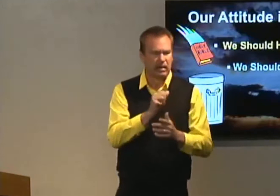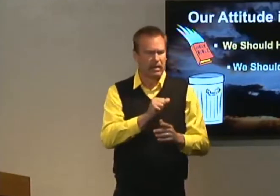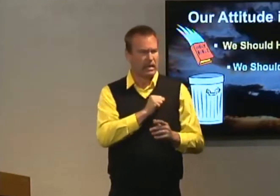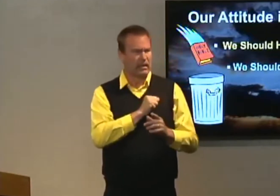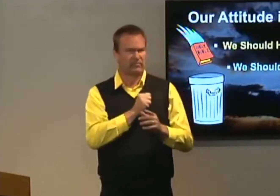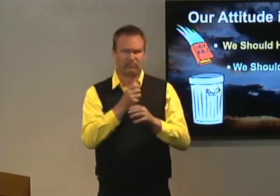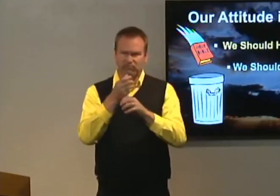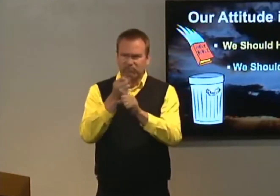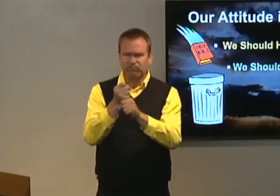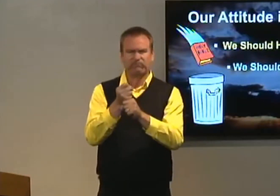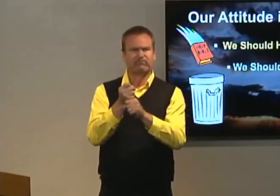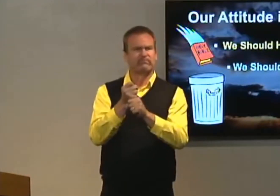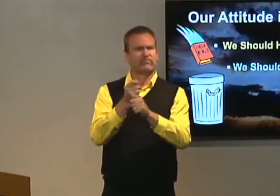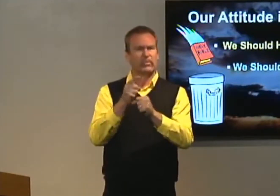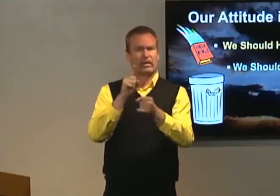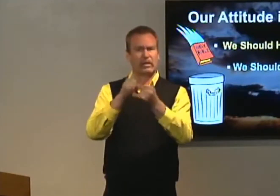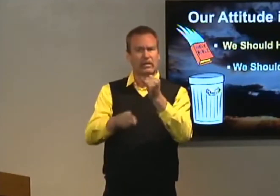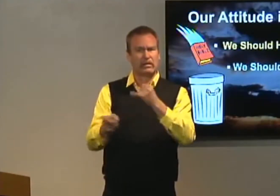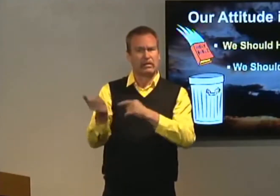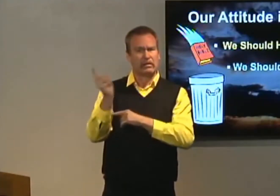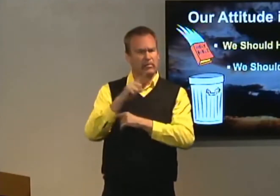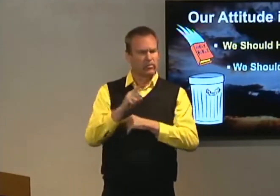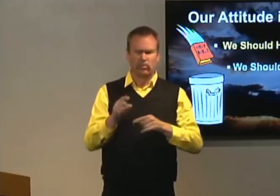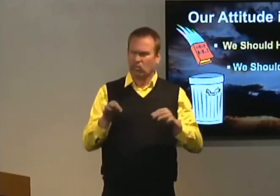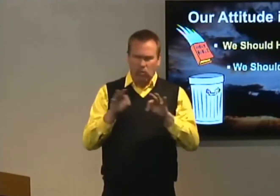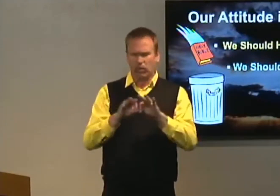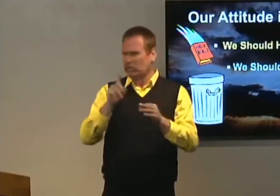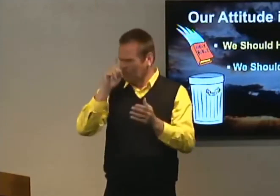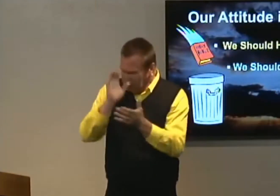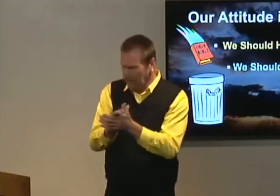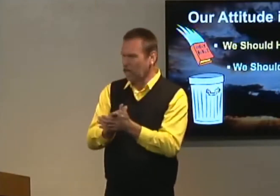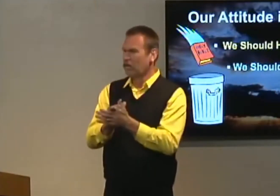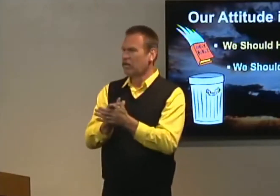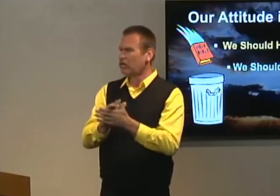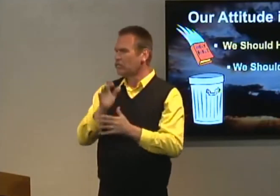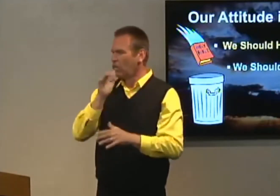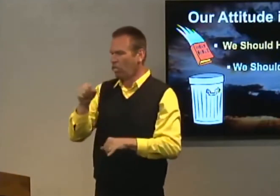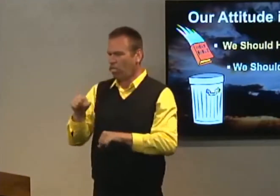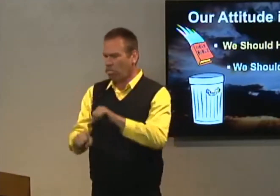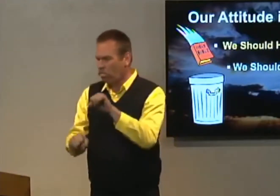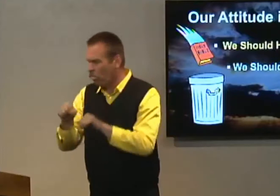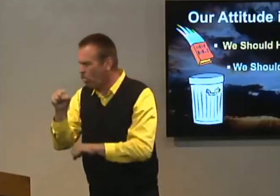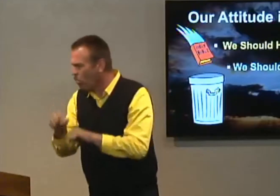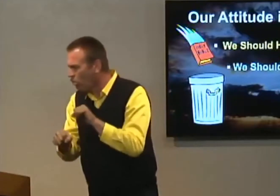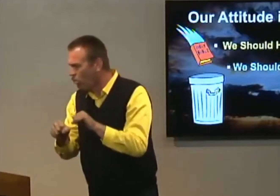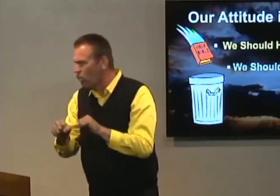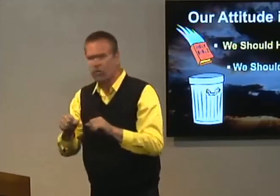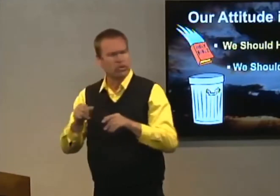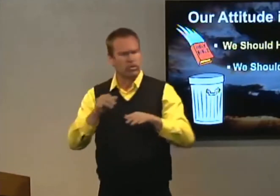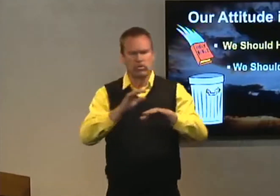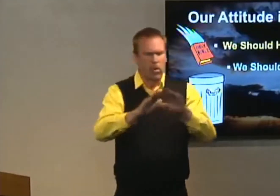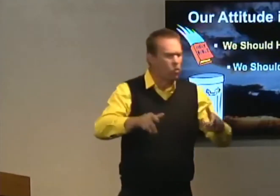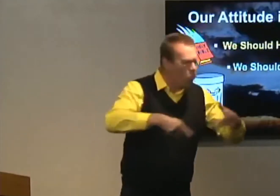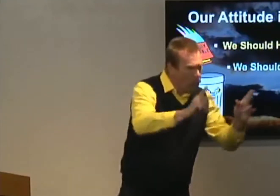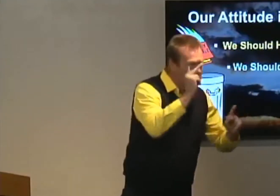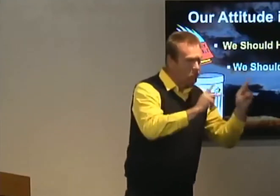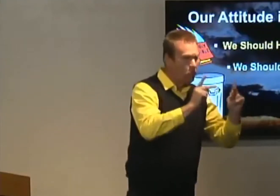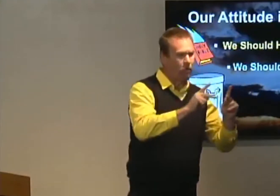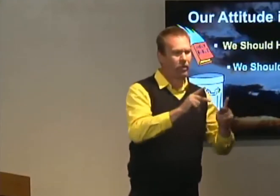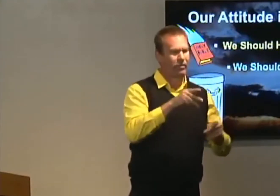believe. We should have an attitude of belief that Jesus will come again, that we can believe. There's no doubt about it. You know,